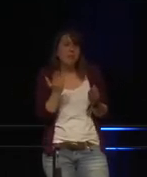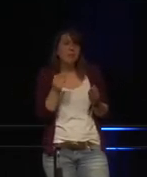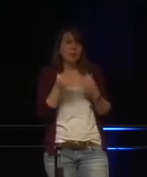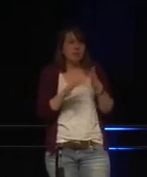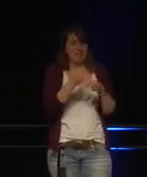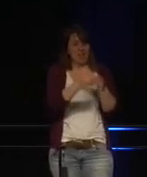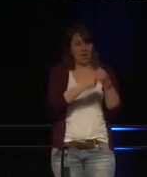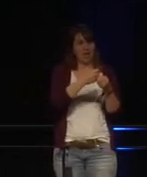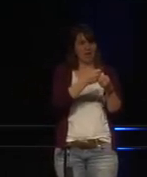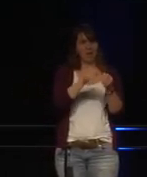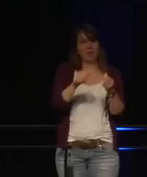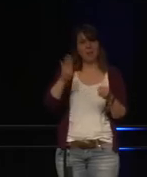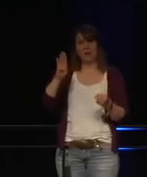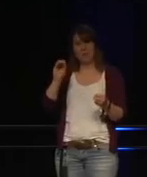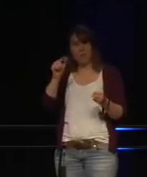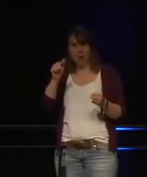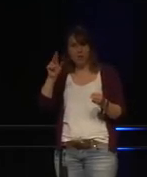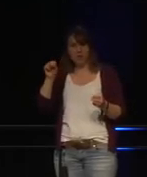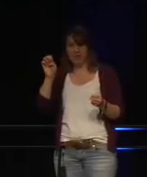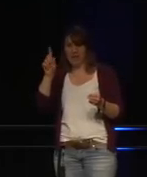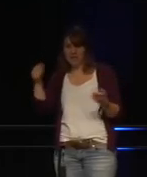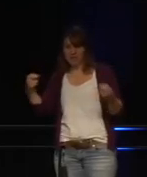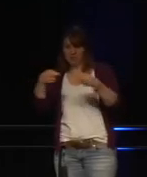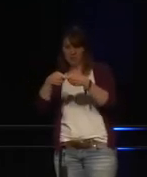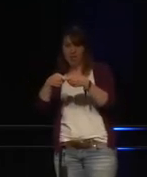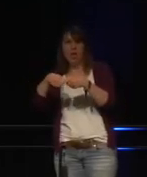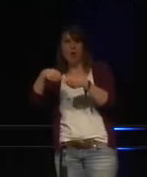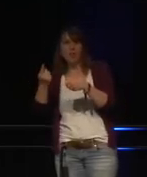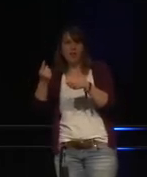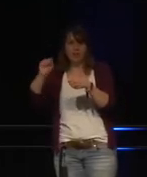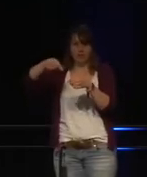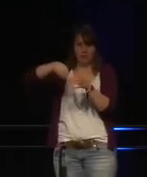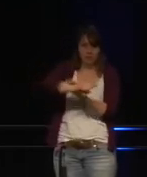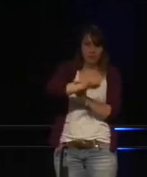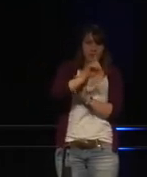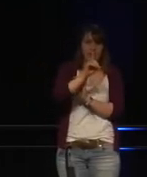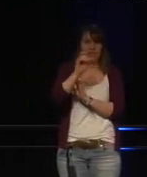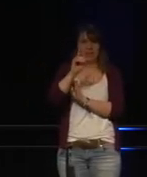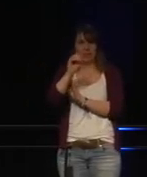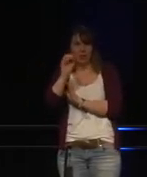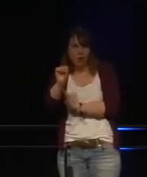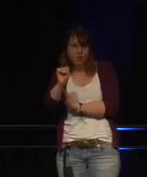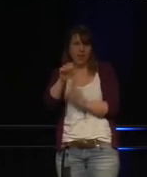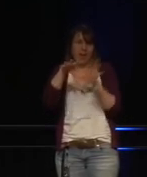are starting DDoS attacks, and we are going to have internet outages.